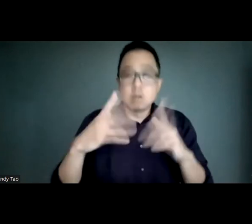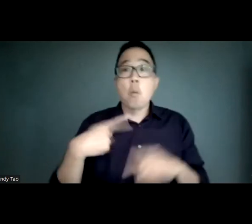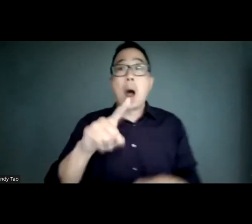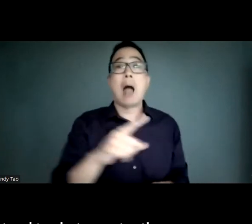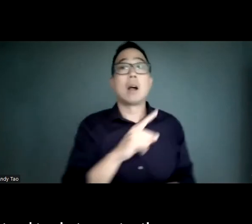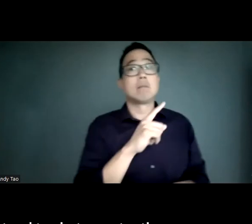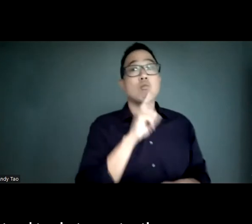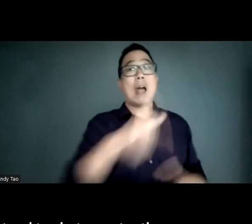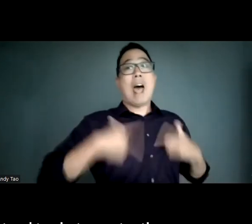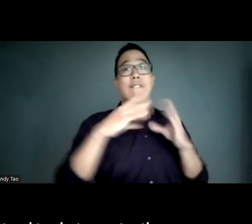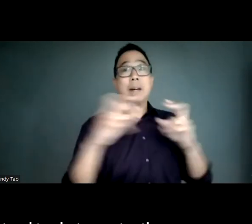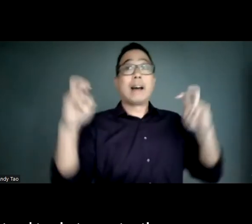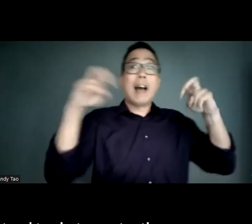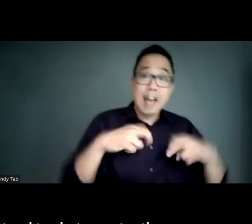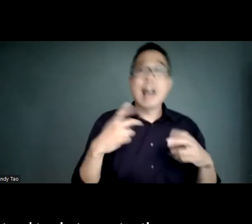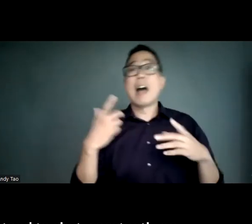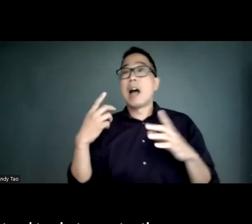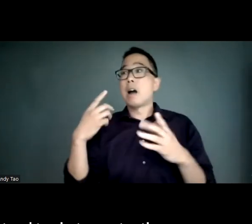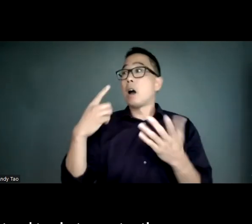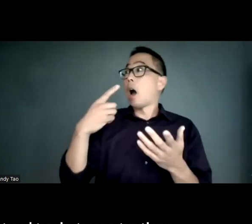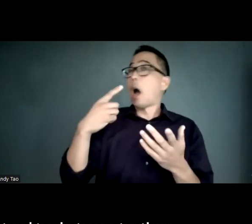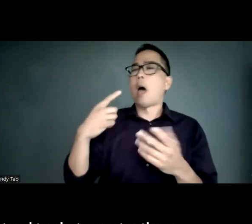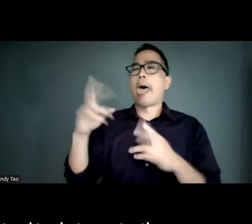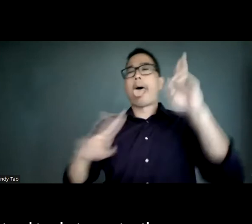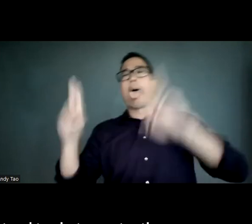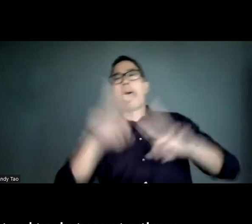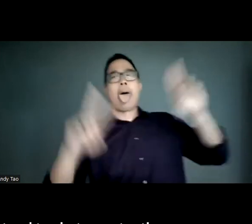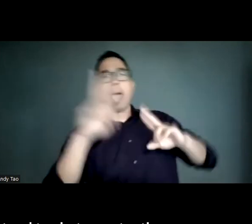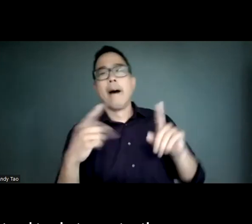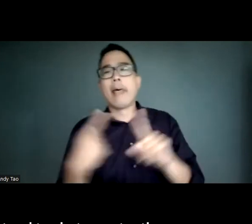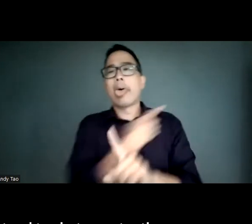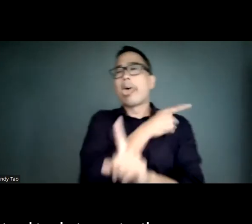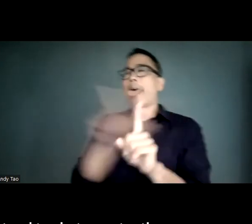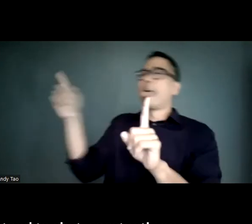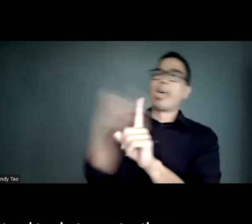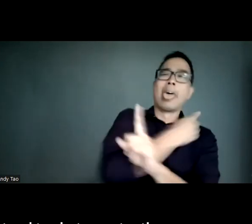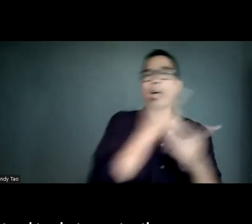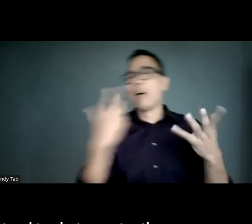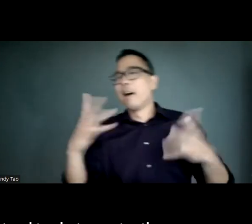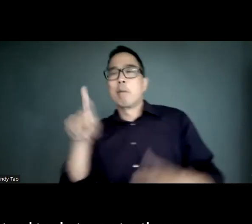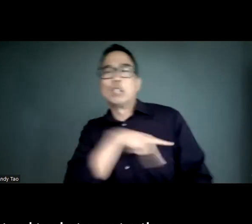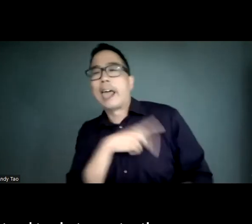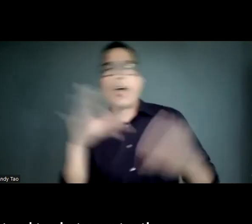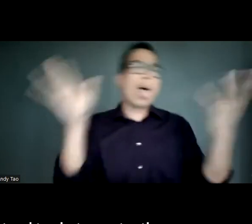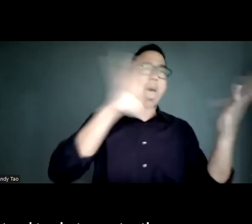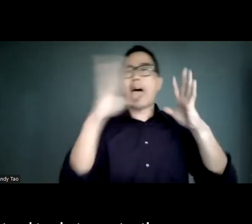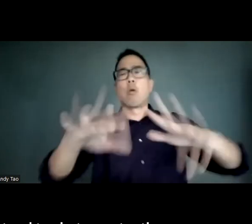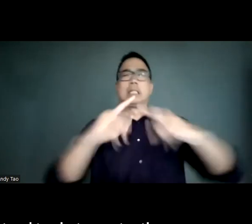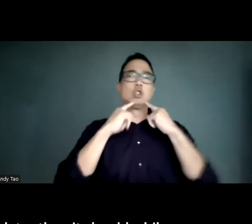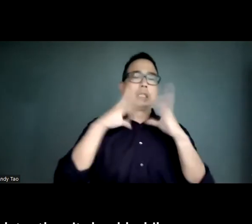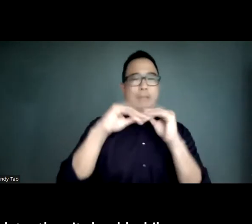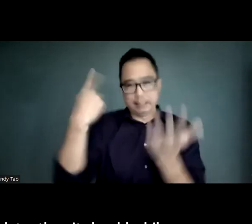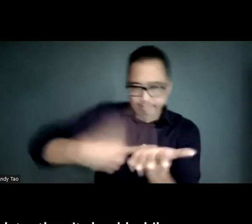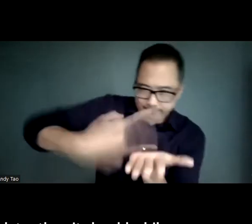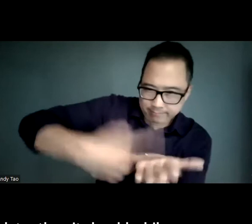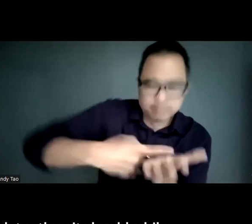get to the point. There's no small talk. In real life, you get there and, you know, you have your banter. People are talking about, you know, their